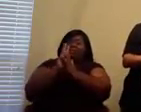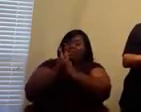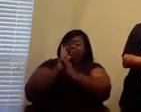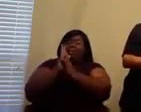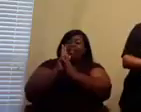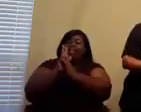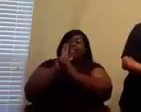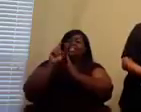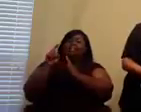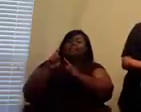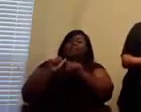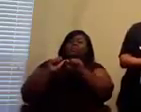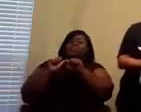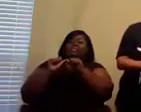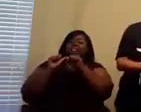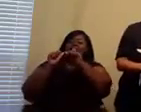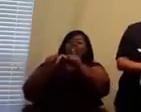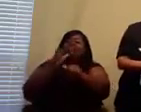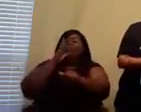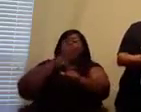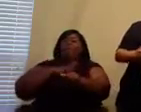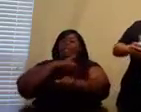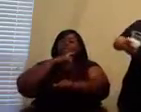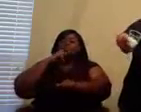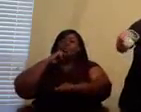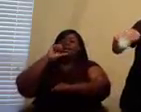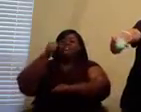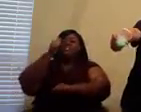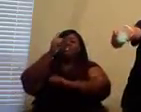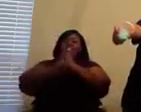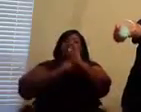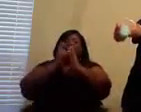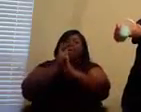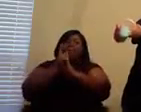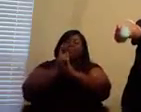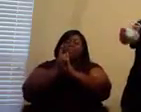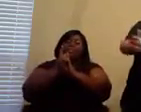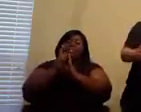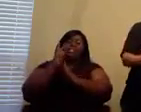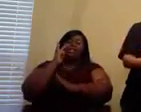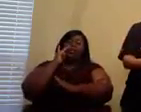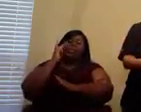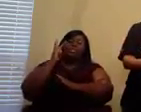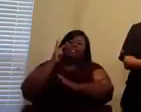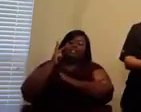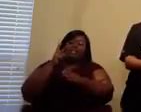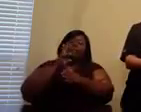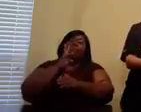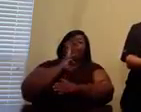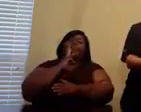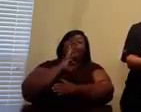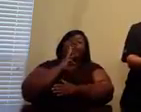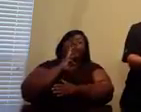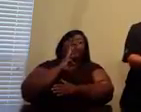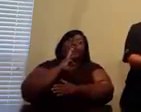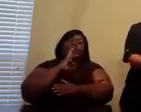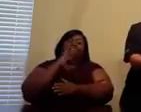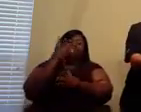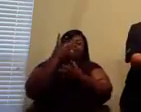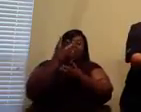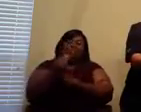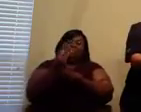hold us and keep us dry for 10 hours. And you see all the liquid. Their so-called